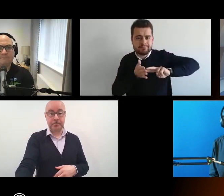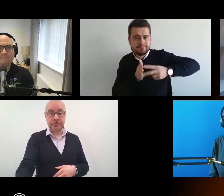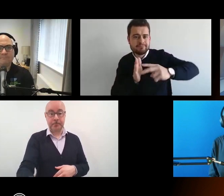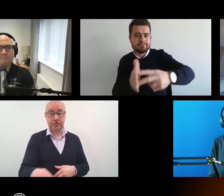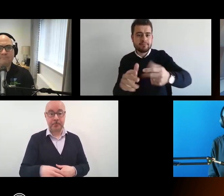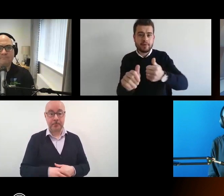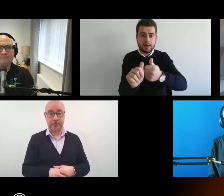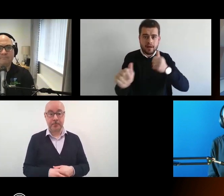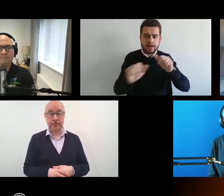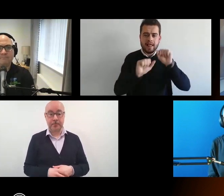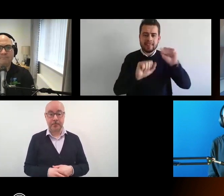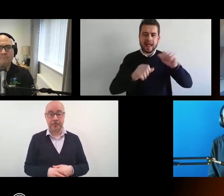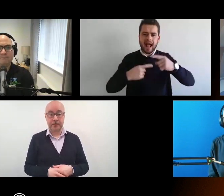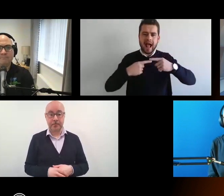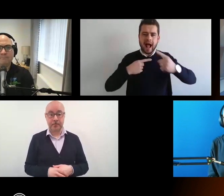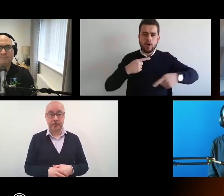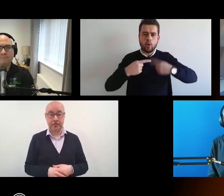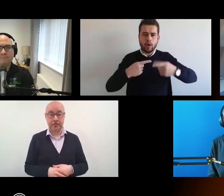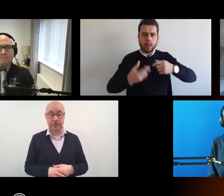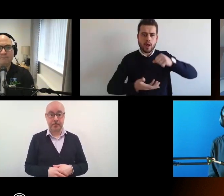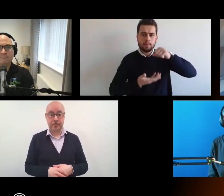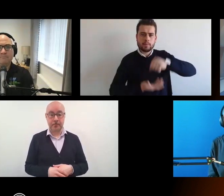when I see any large event,